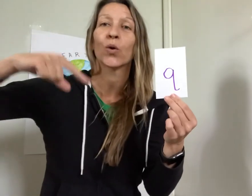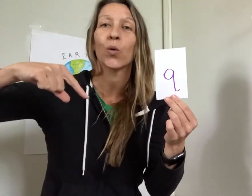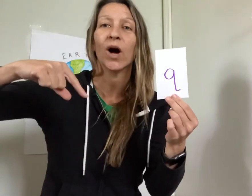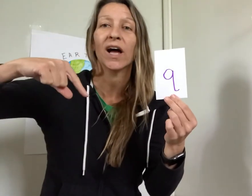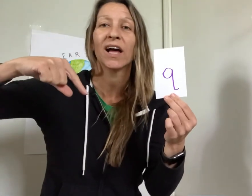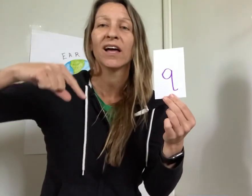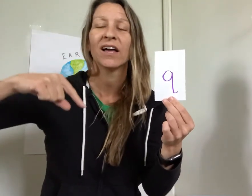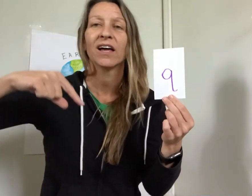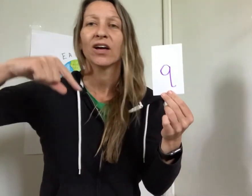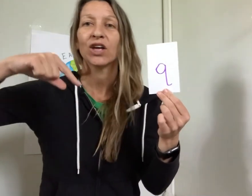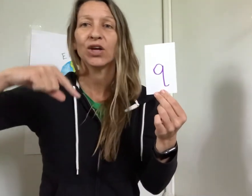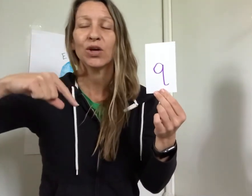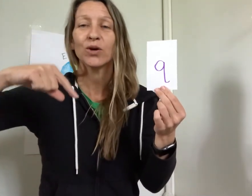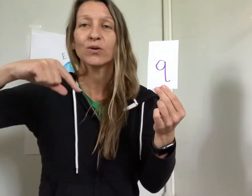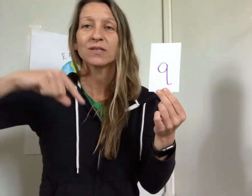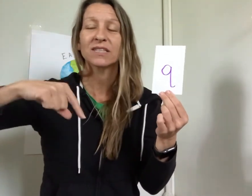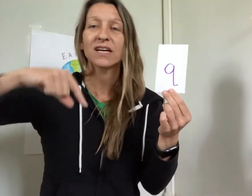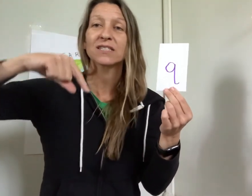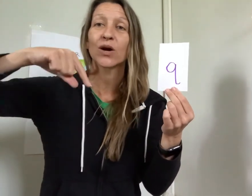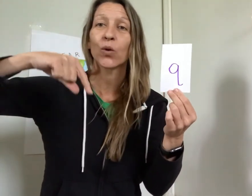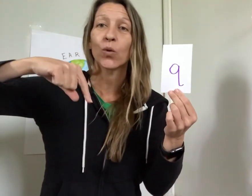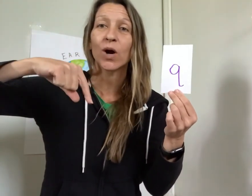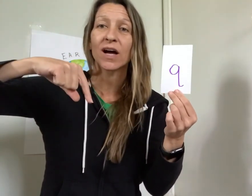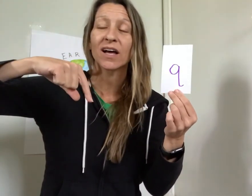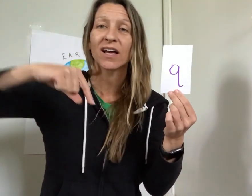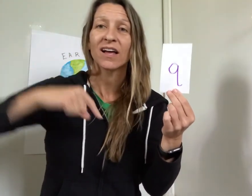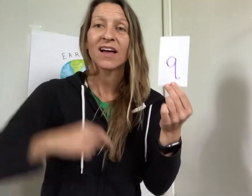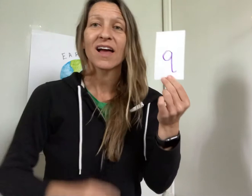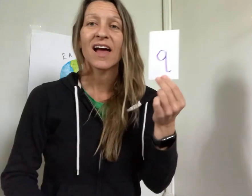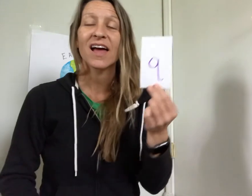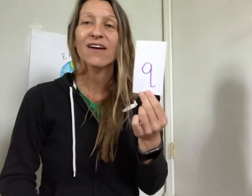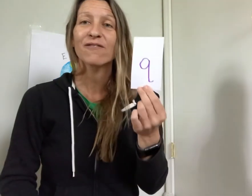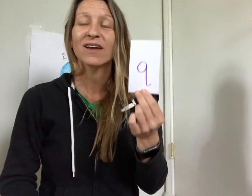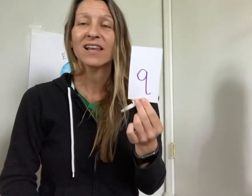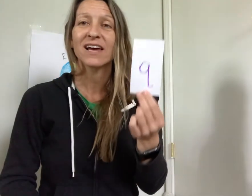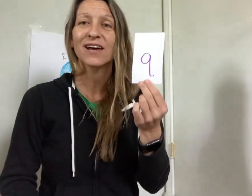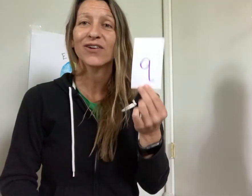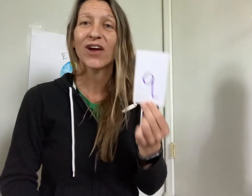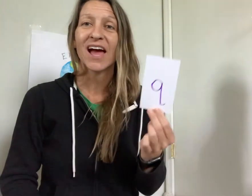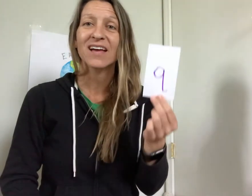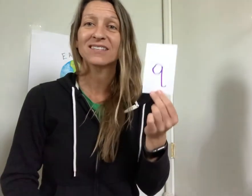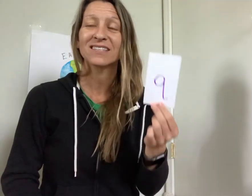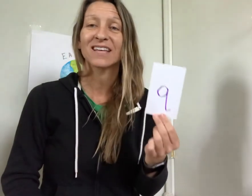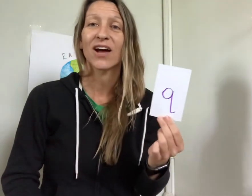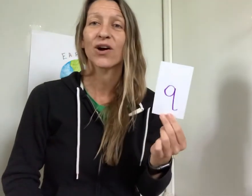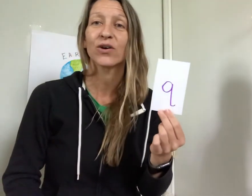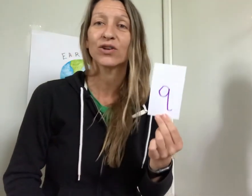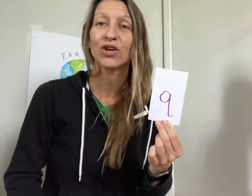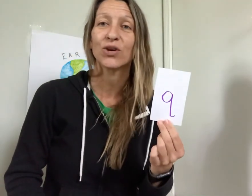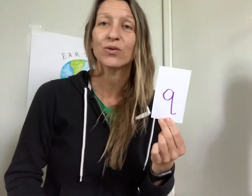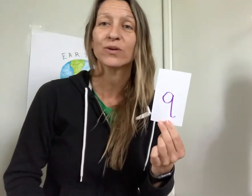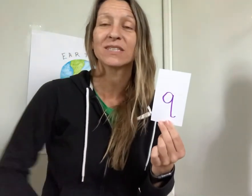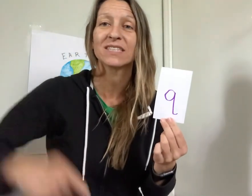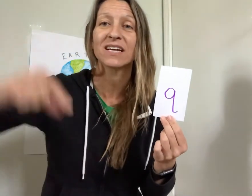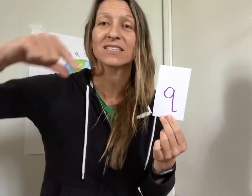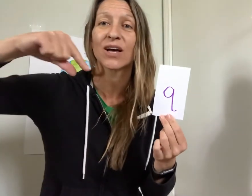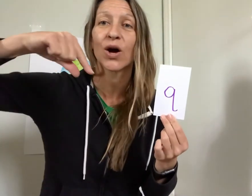qua. Q says qua. Every letter has a sound. Q says